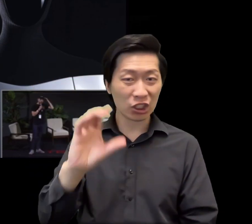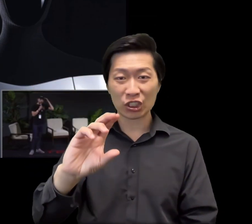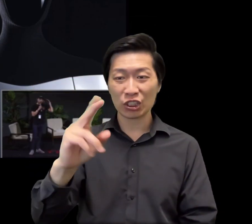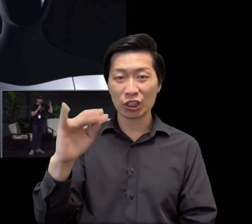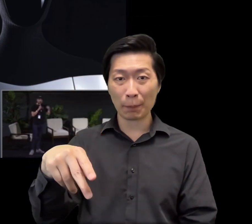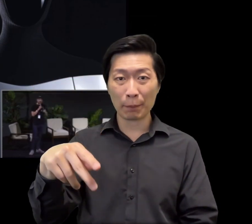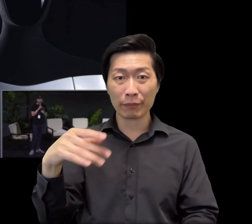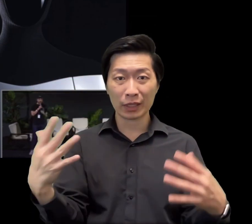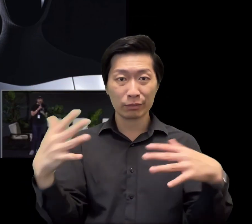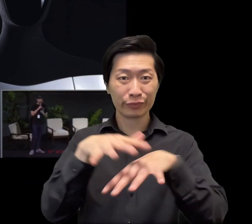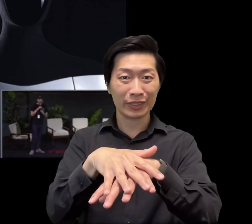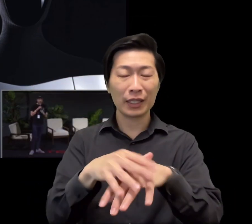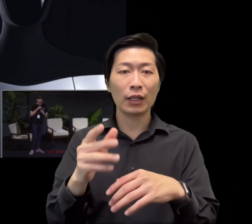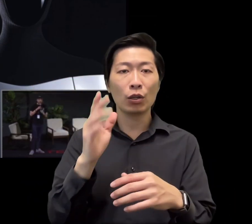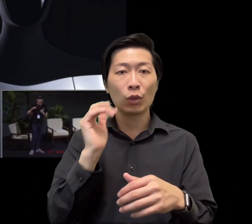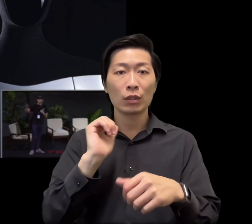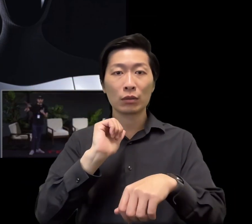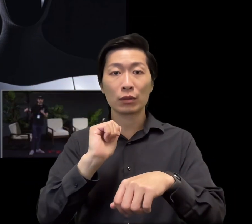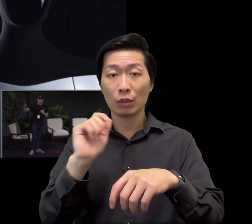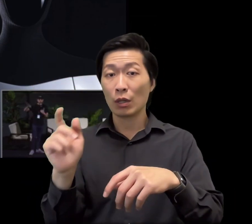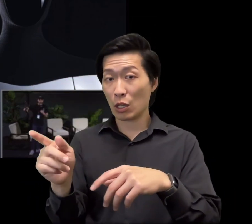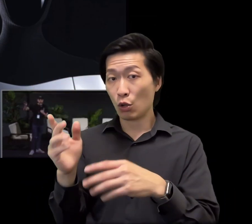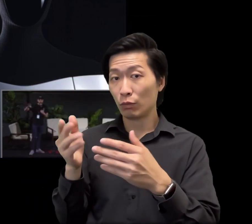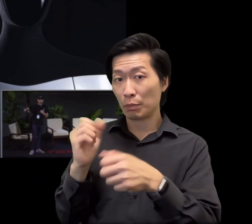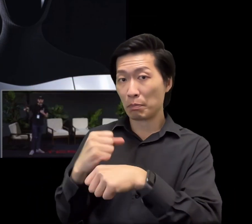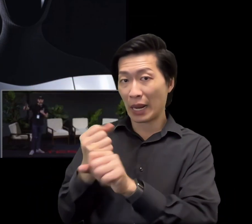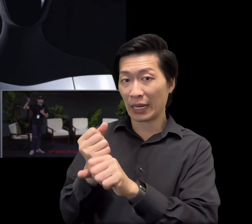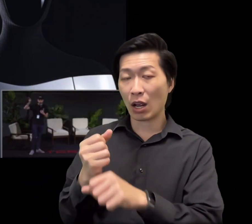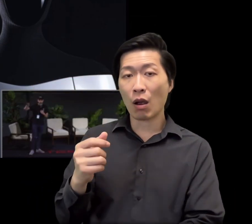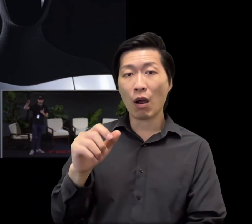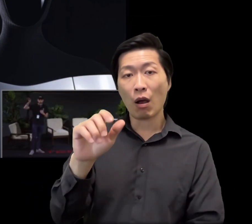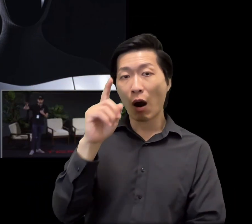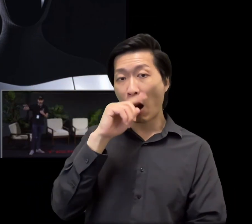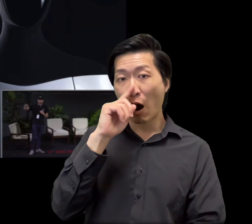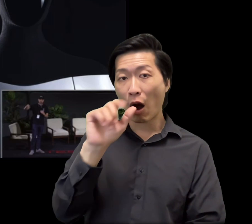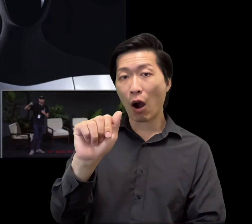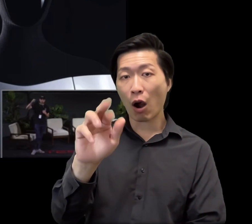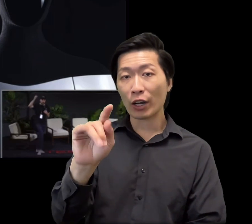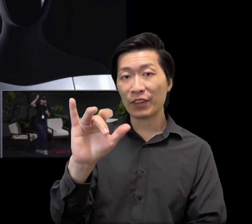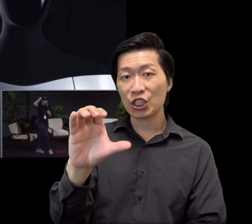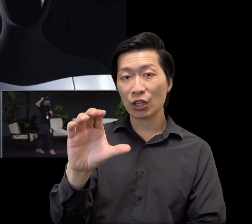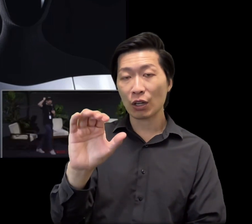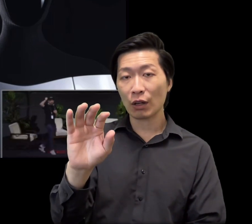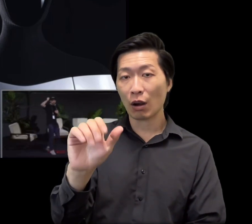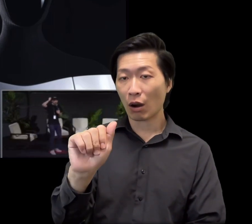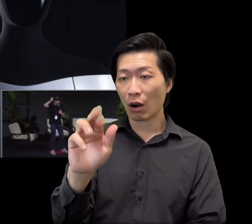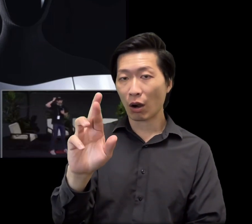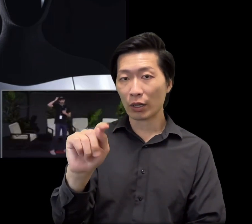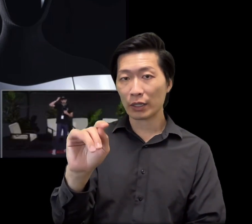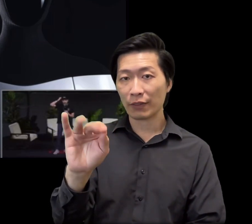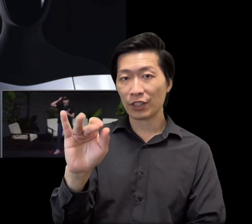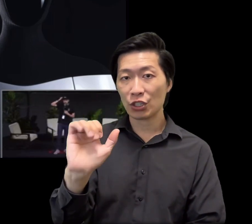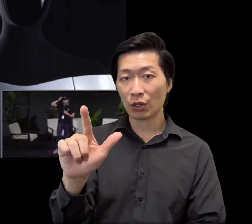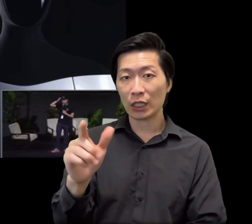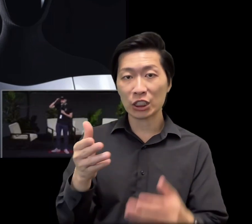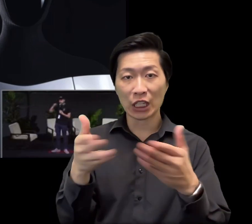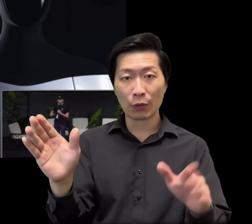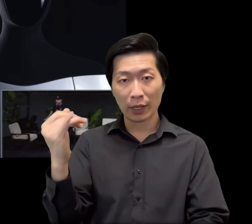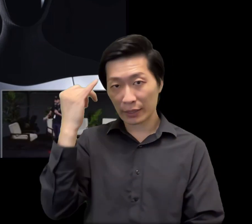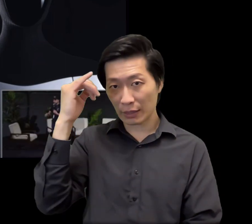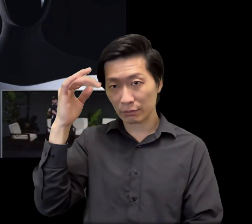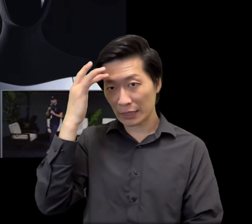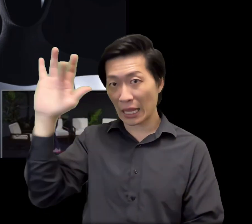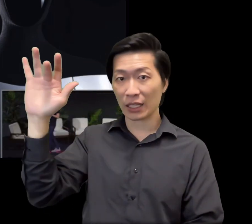in our brains. So we have Tesla creating artificial general intelligence in robot form, and then putting that general intelligence in our head via a chip